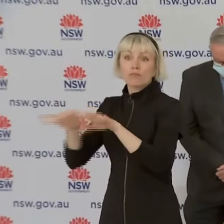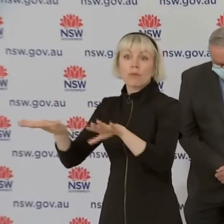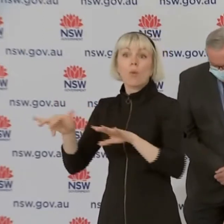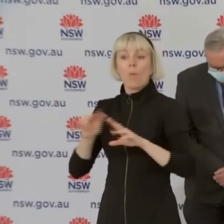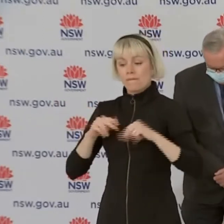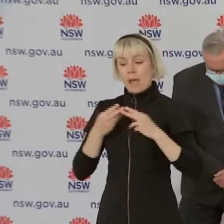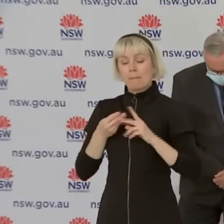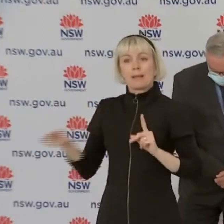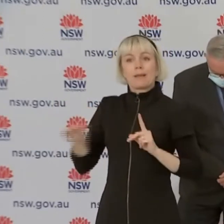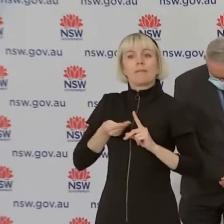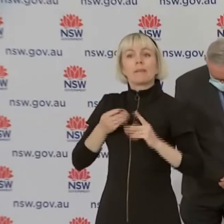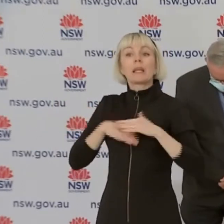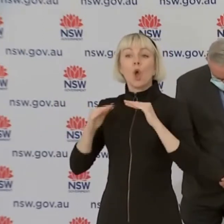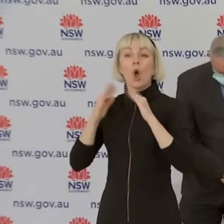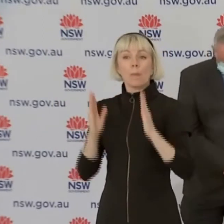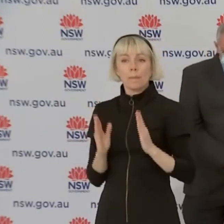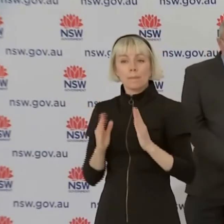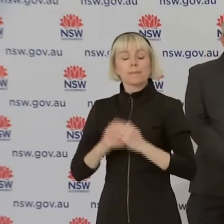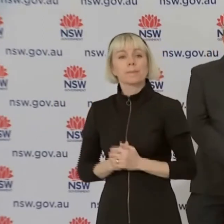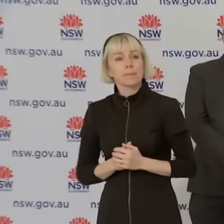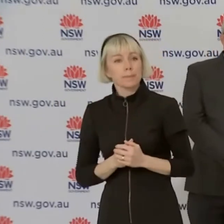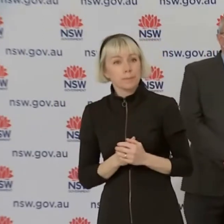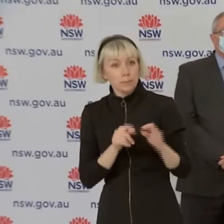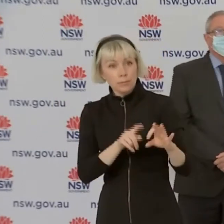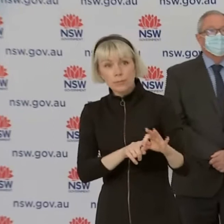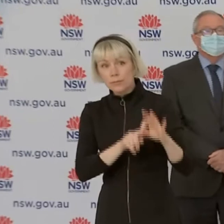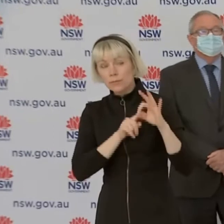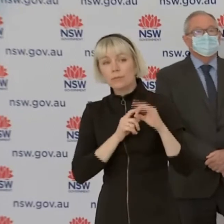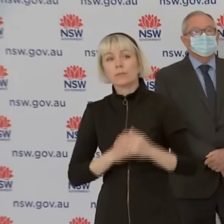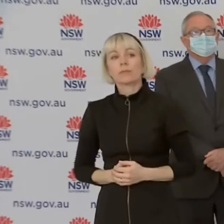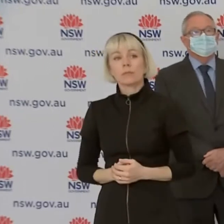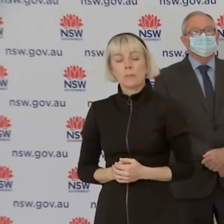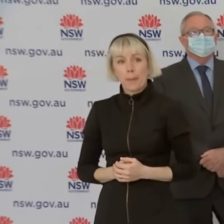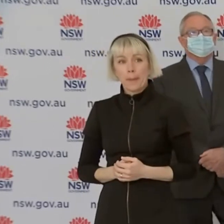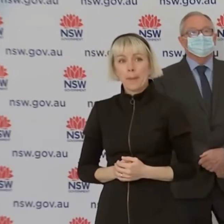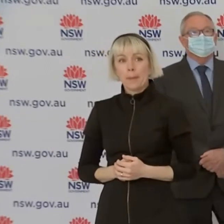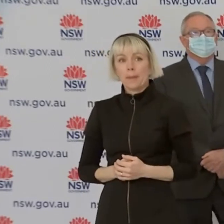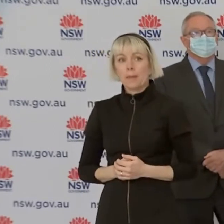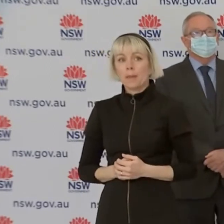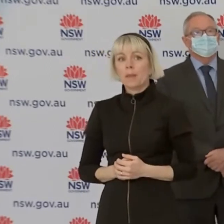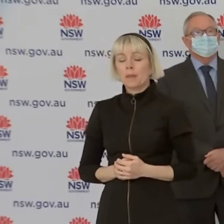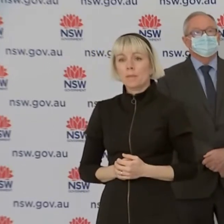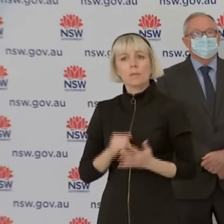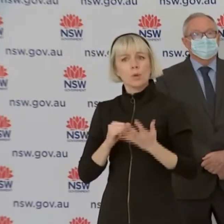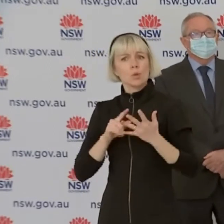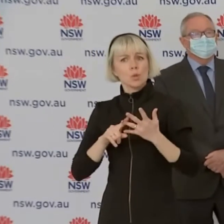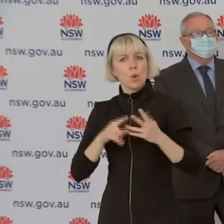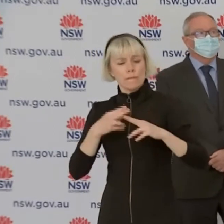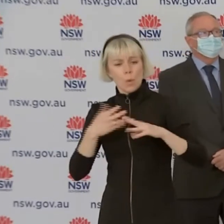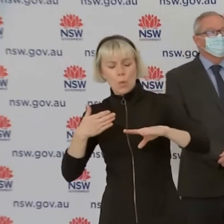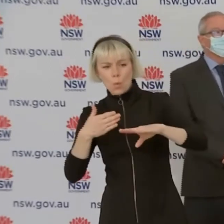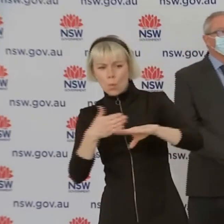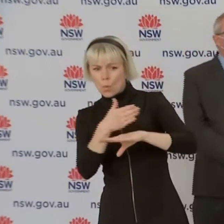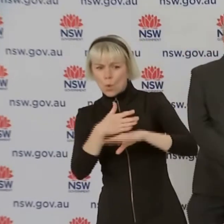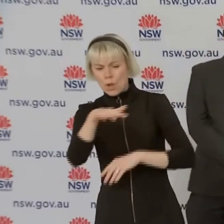though where that transmission is happening, is New South Wales Health relying on those workplaces to do that tracing and to contact their staff? Because if